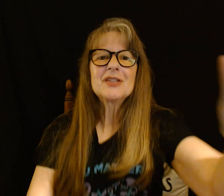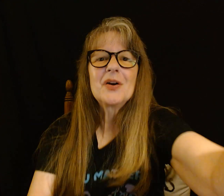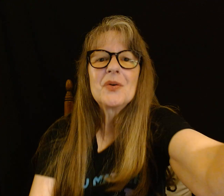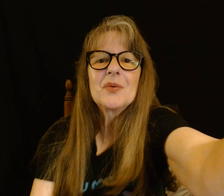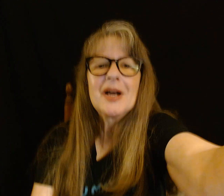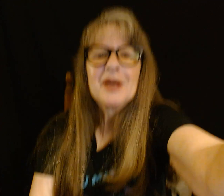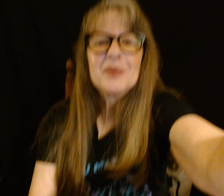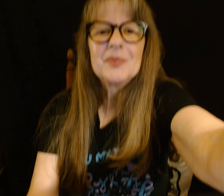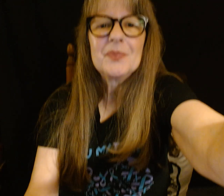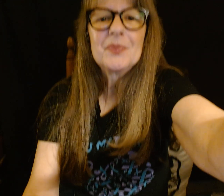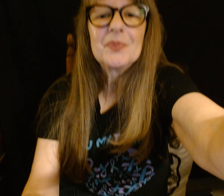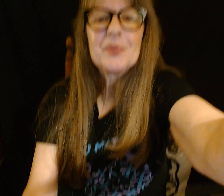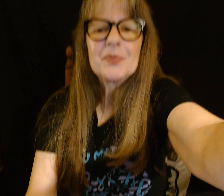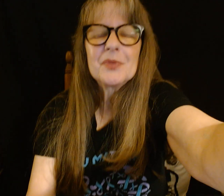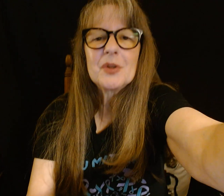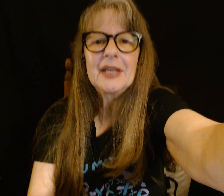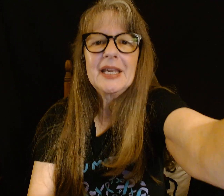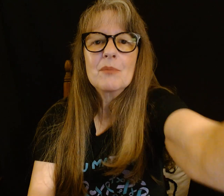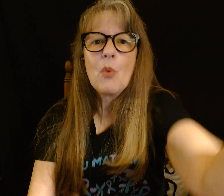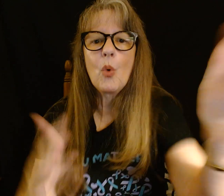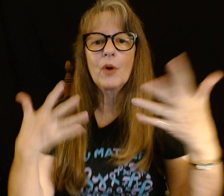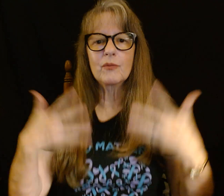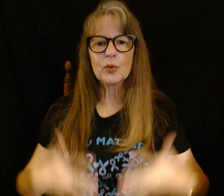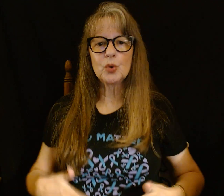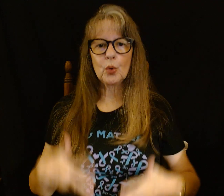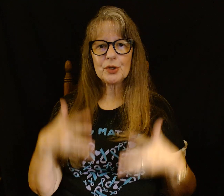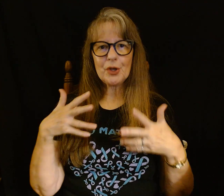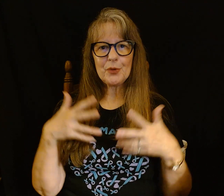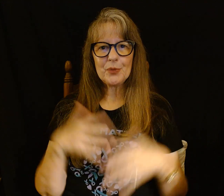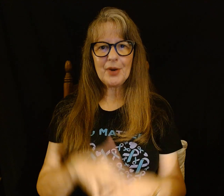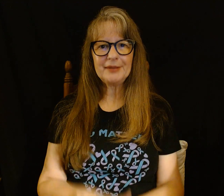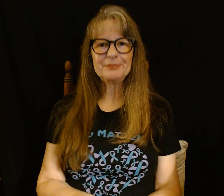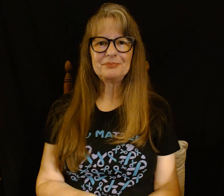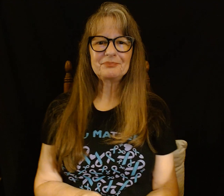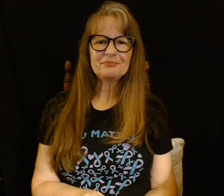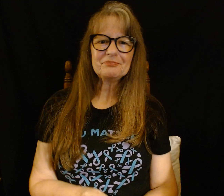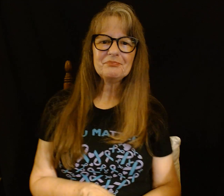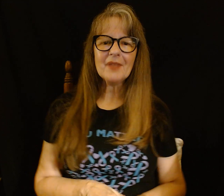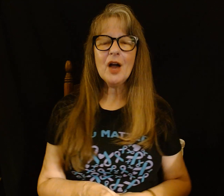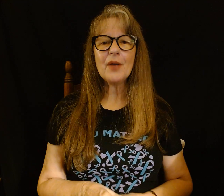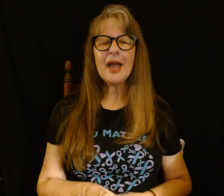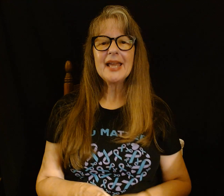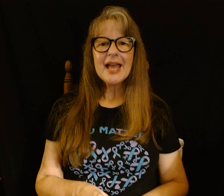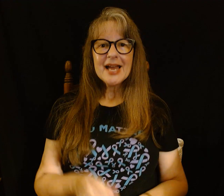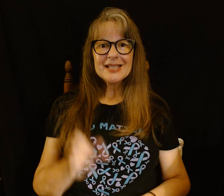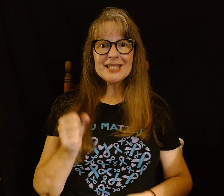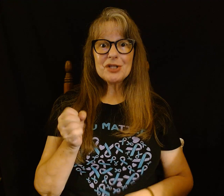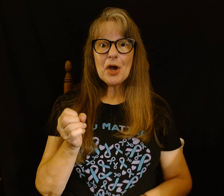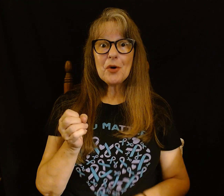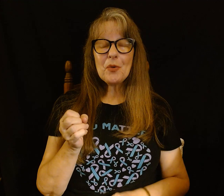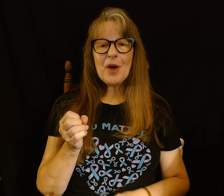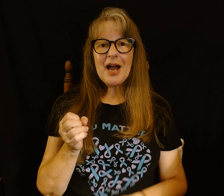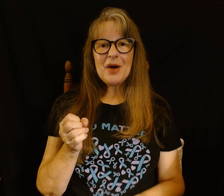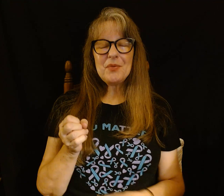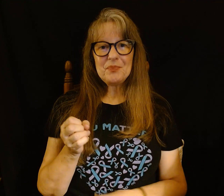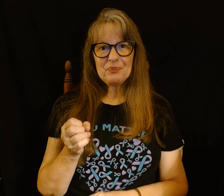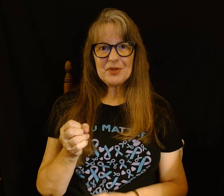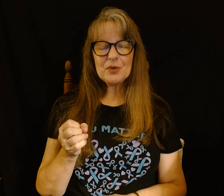So so I can get more of a torso, right? Okay, so so now